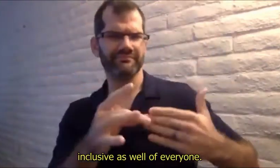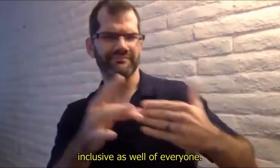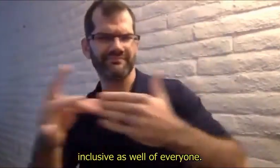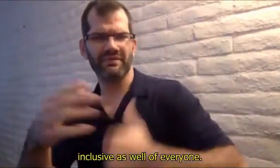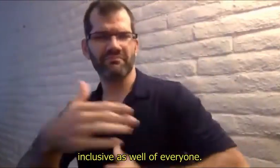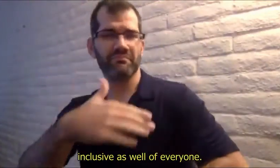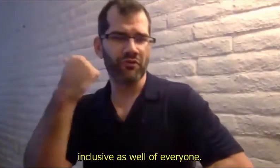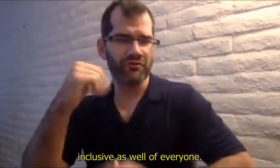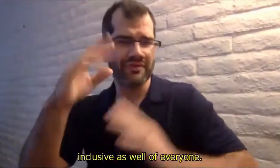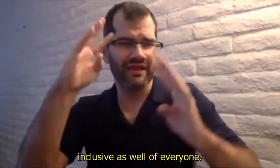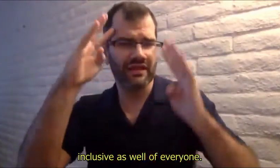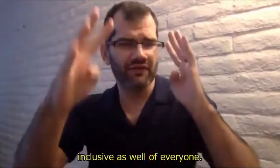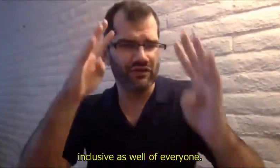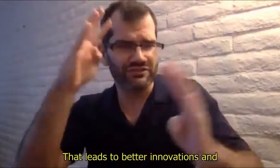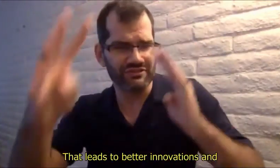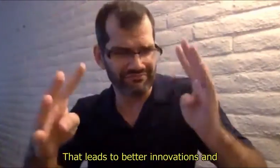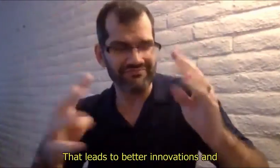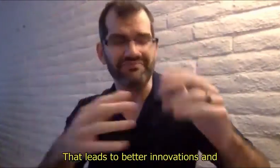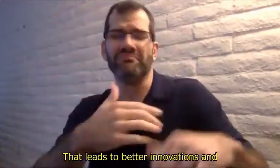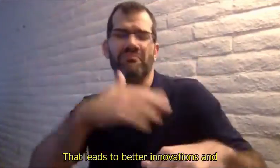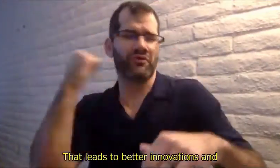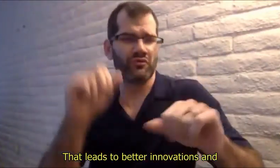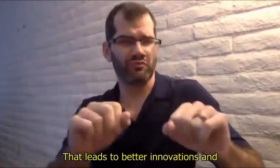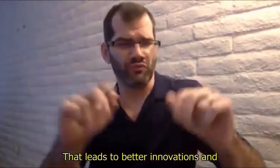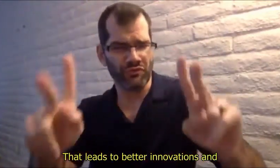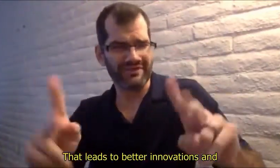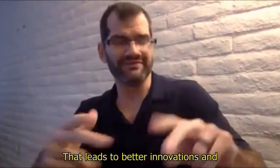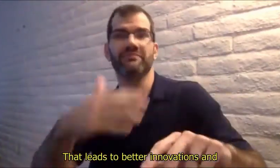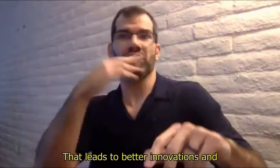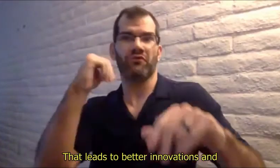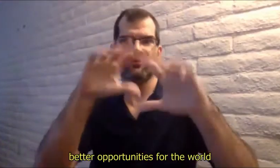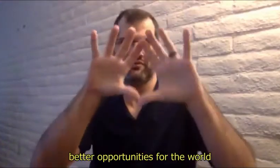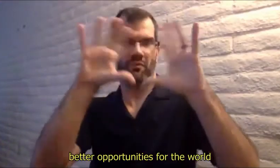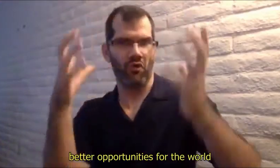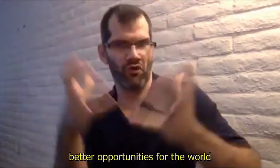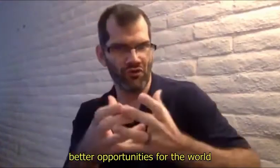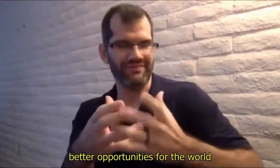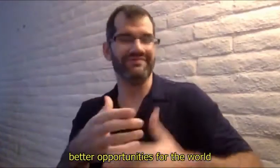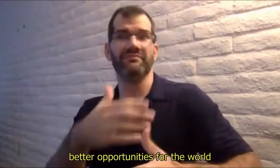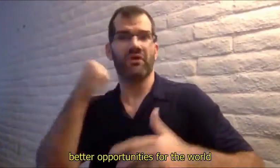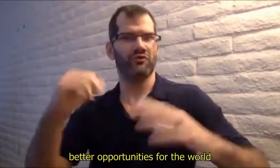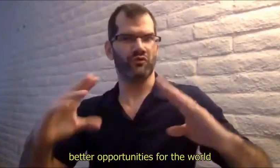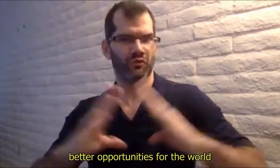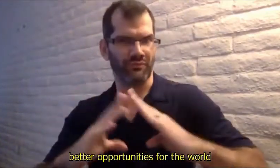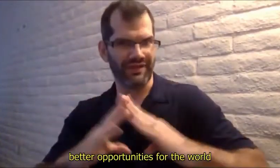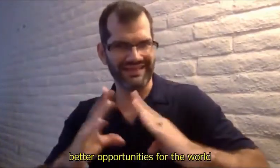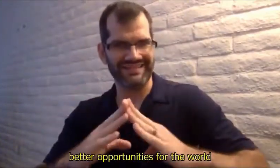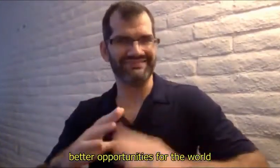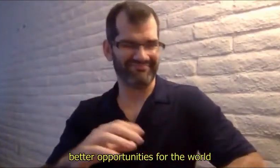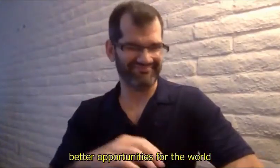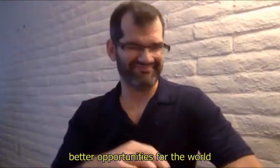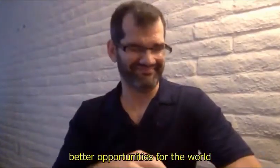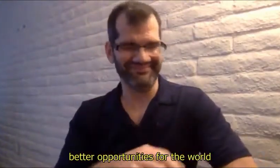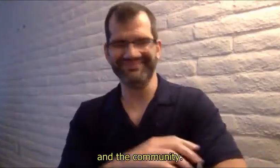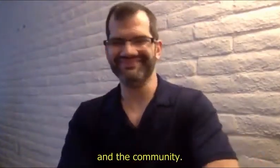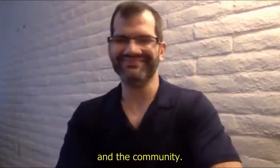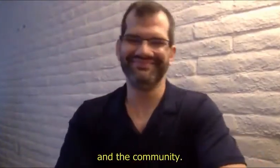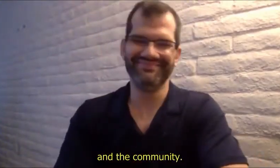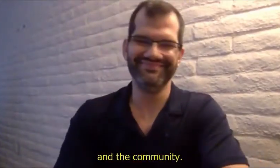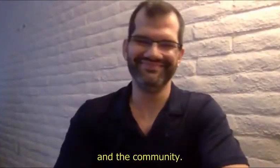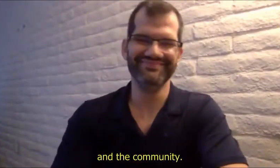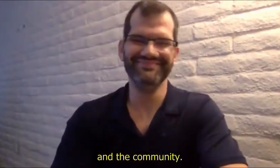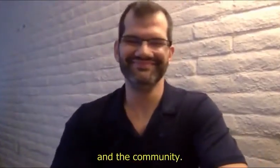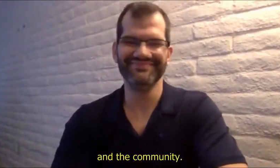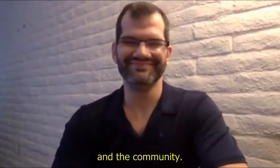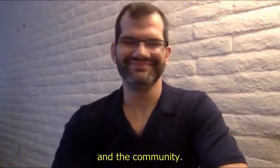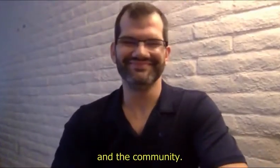well of everyone. That leads to better innovations and better opportunities for the world and the